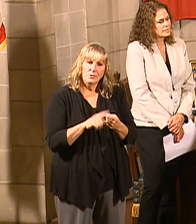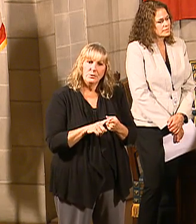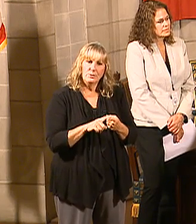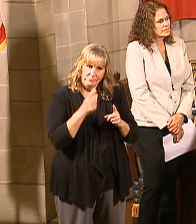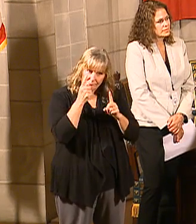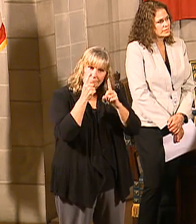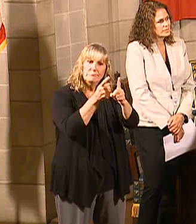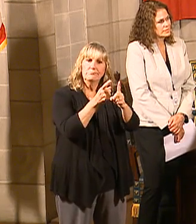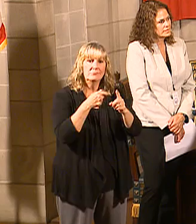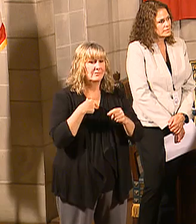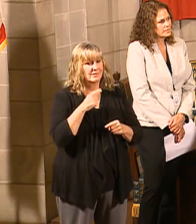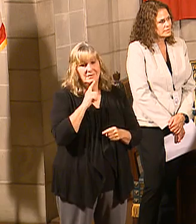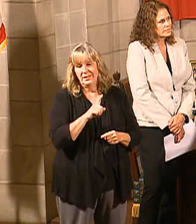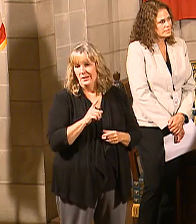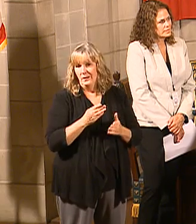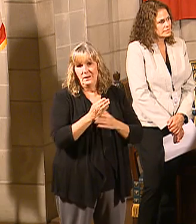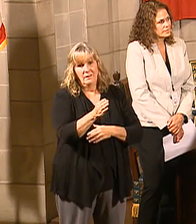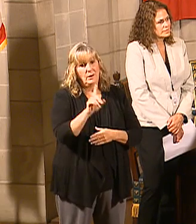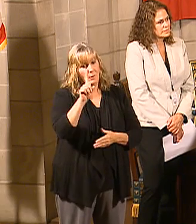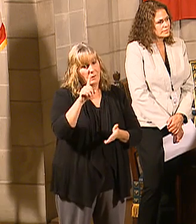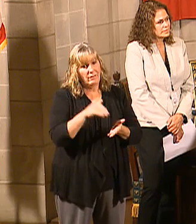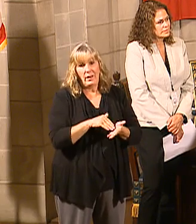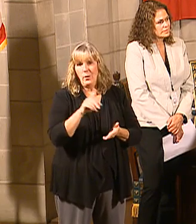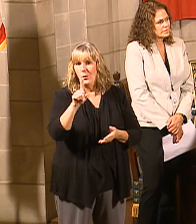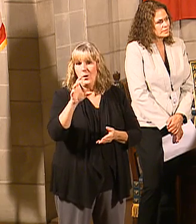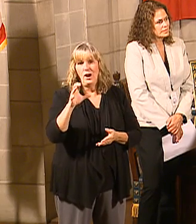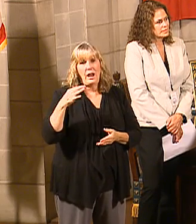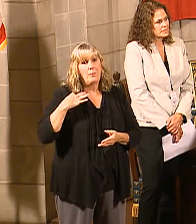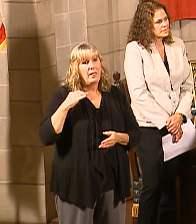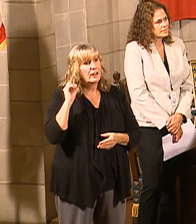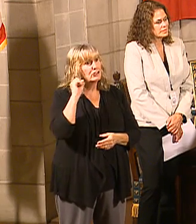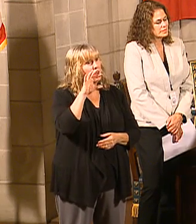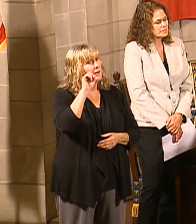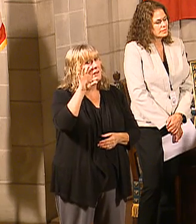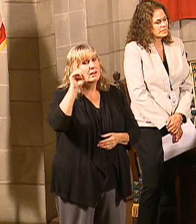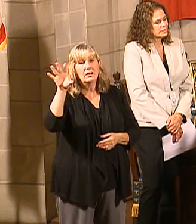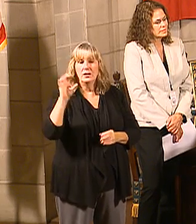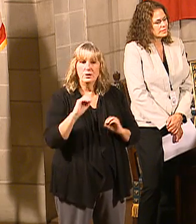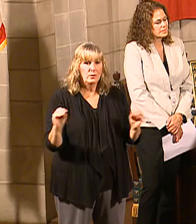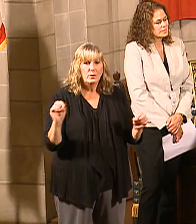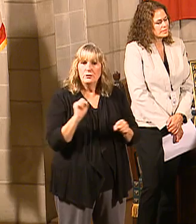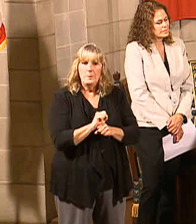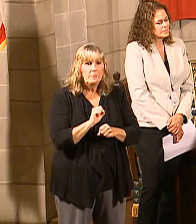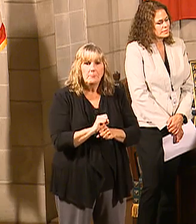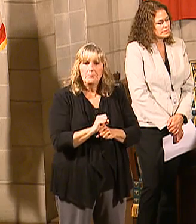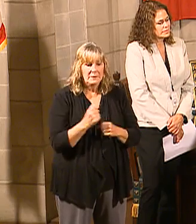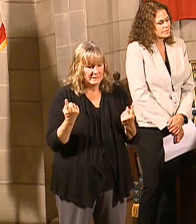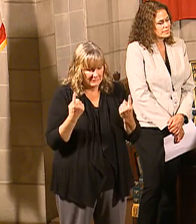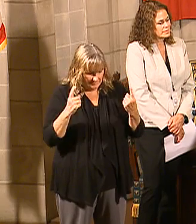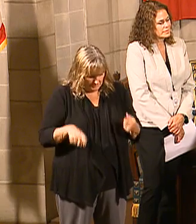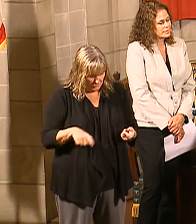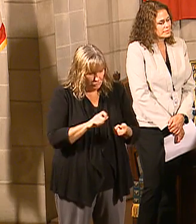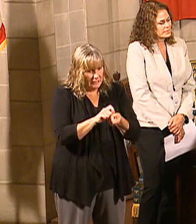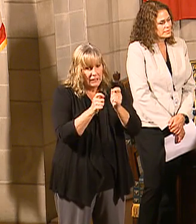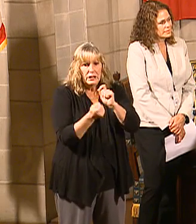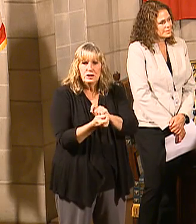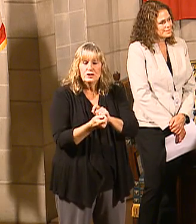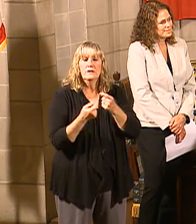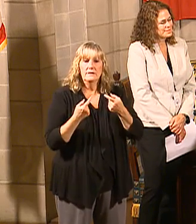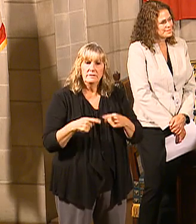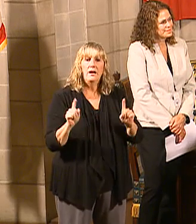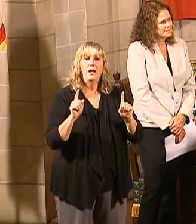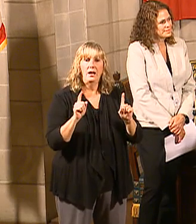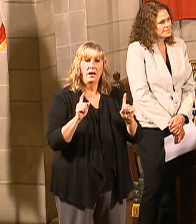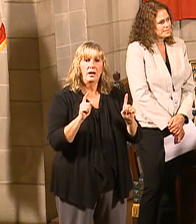said, I put in over 1,100 job applications and couldn't get a job. Something had to change in order for me to be